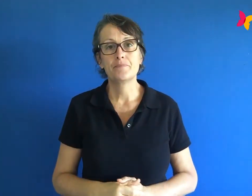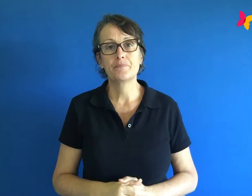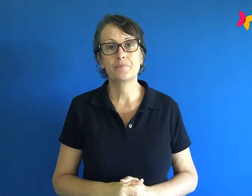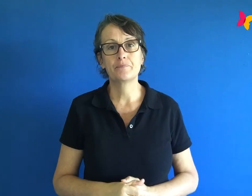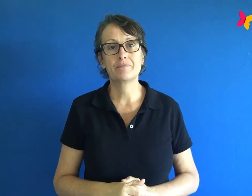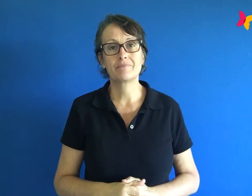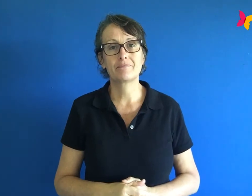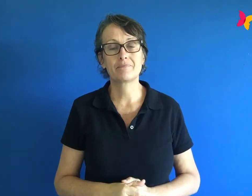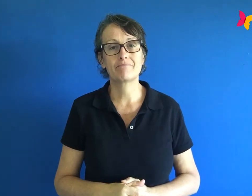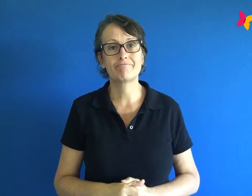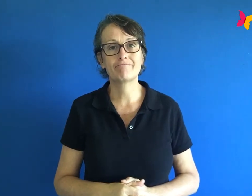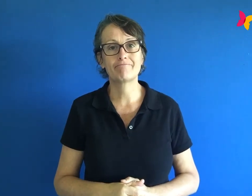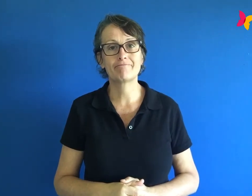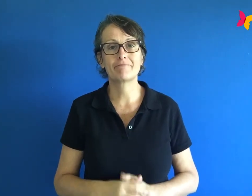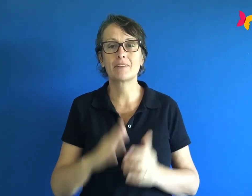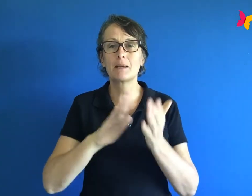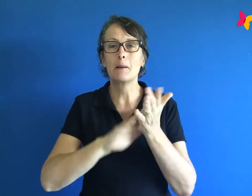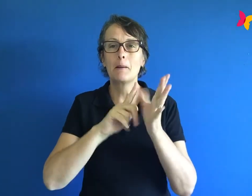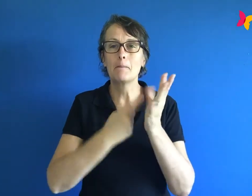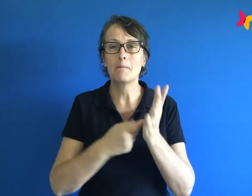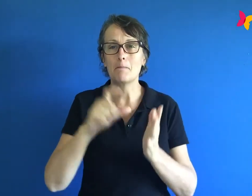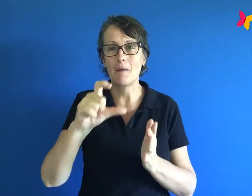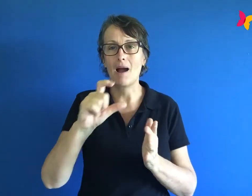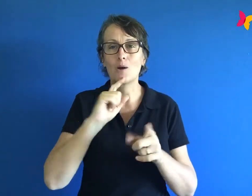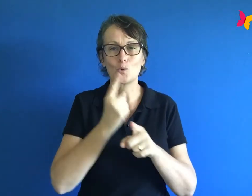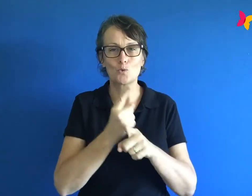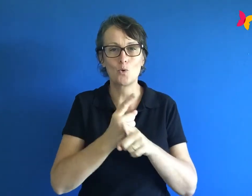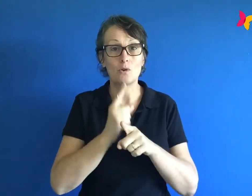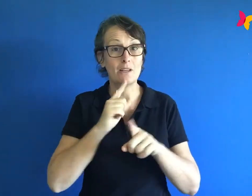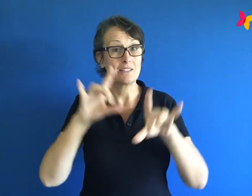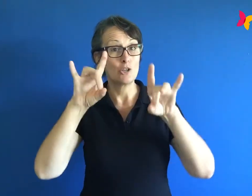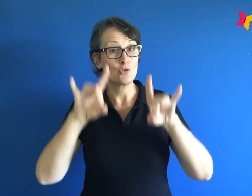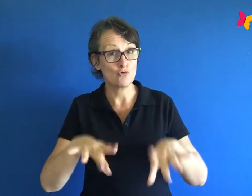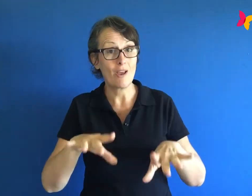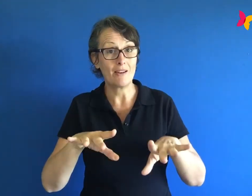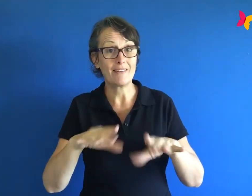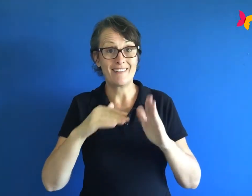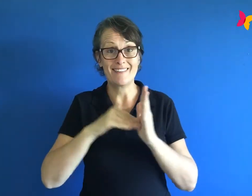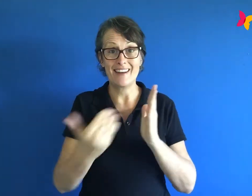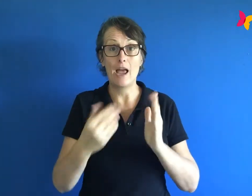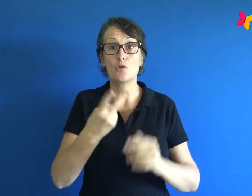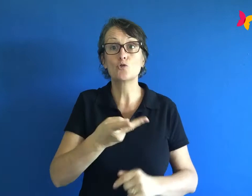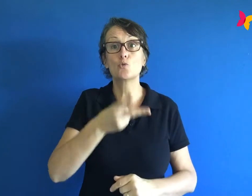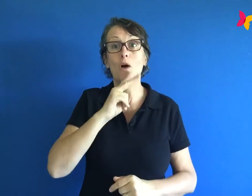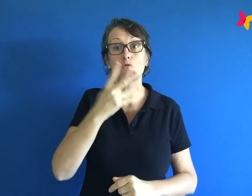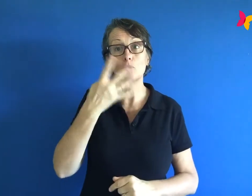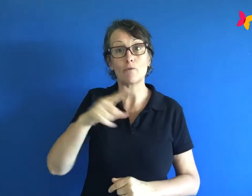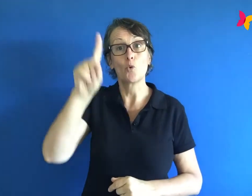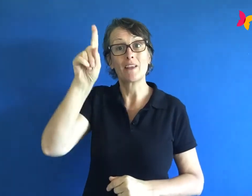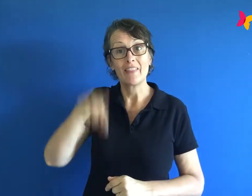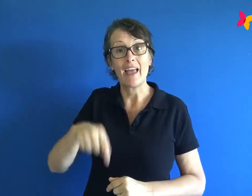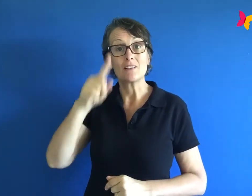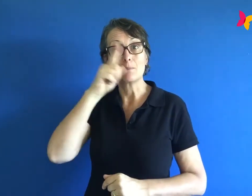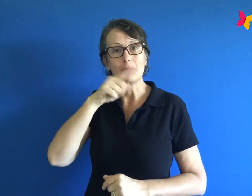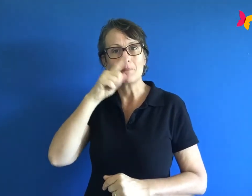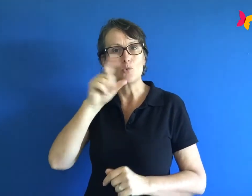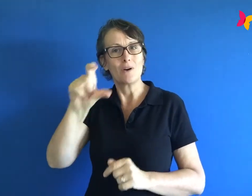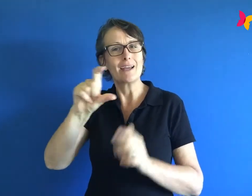In Australia right now, there are approximately 240,000 people who care for a loved one with a mental health condition. It's